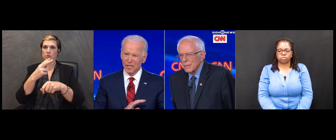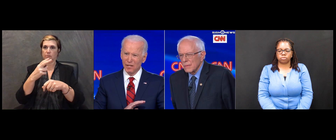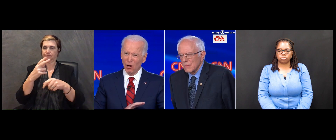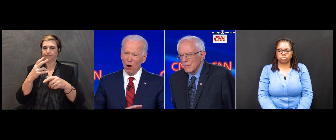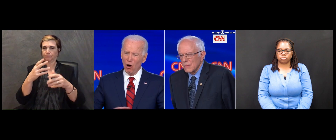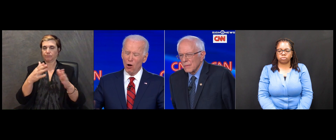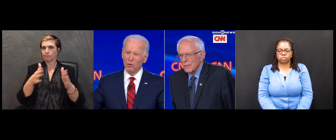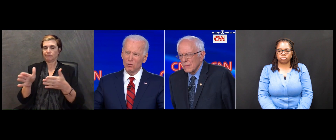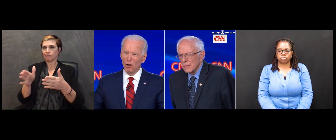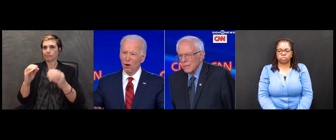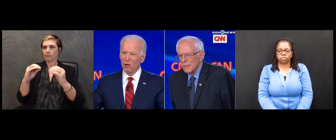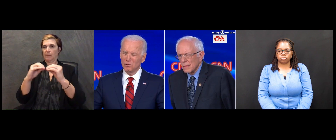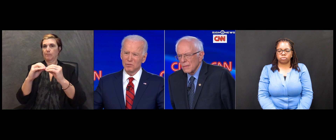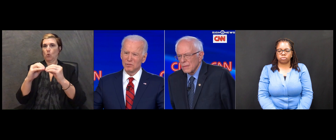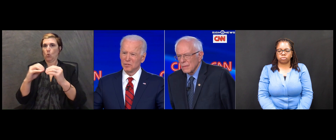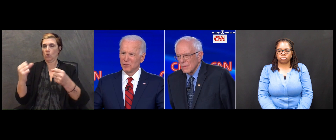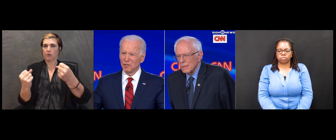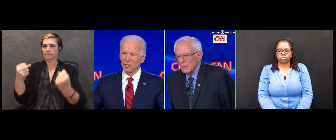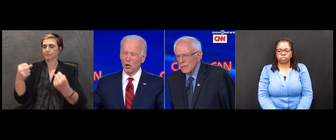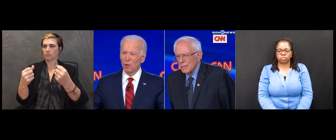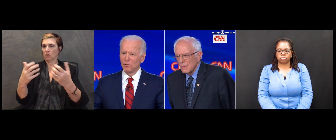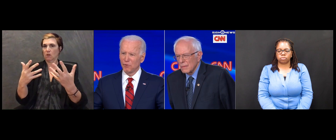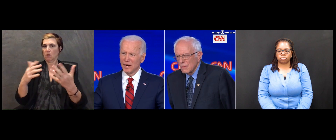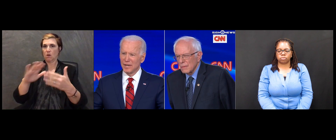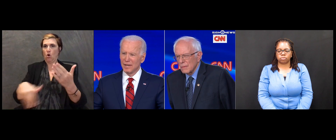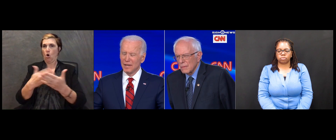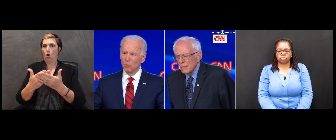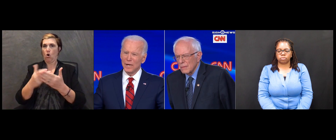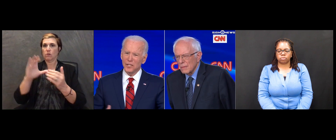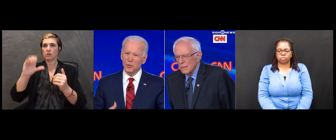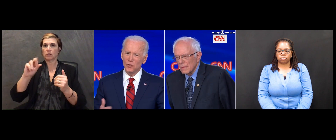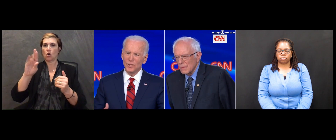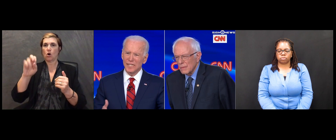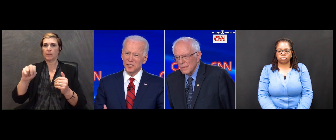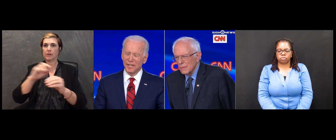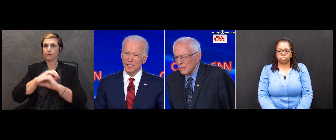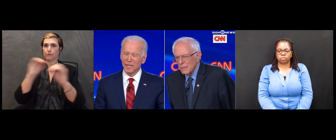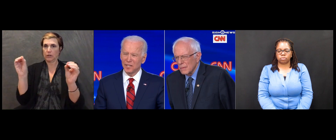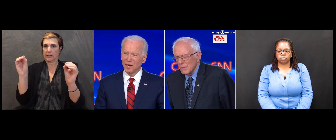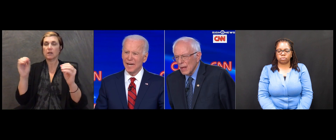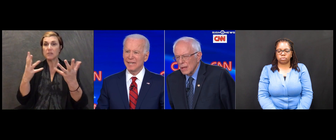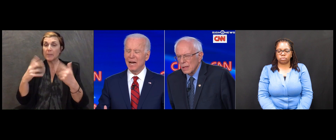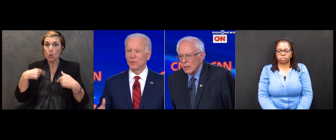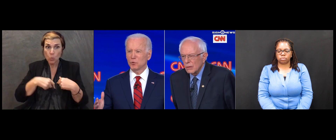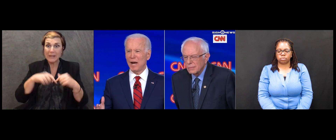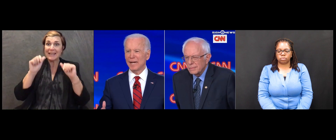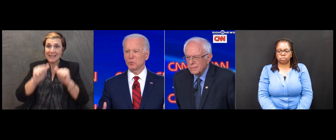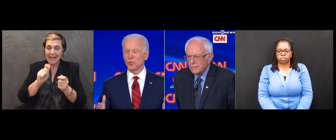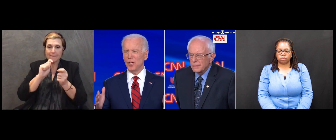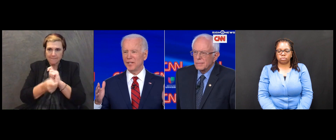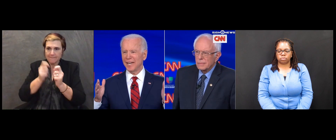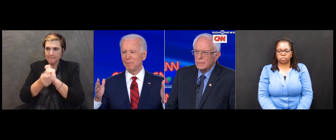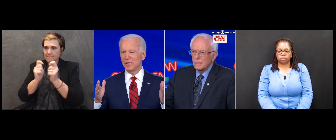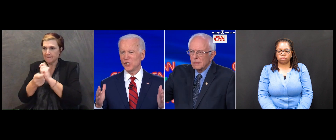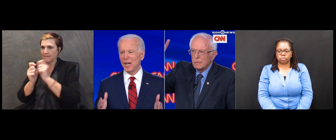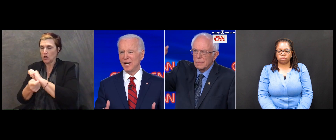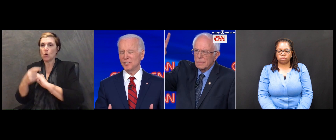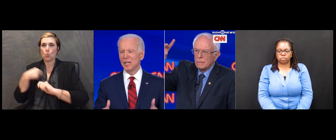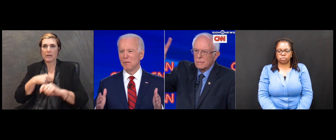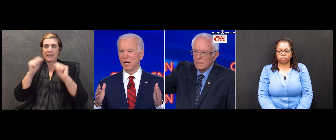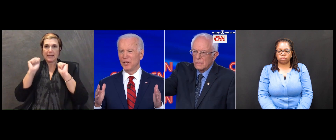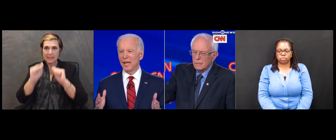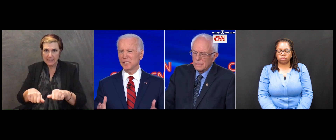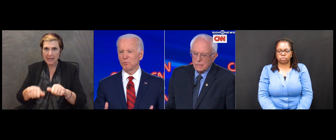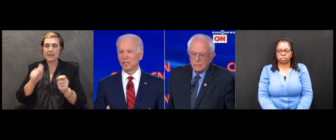is all carbon free. We can do these things. We can lay down the tracks where nothing can be